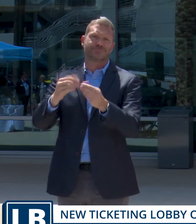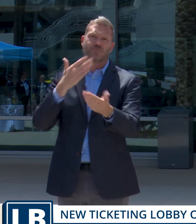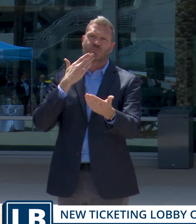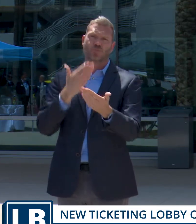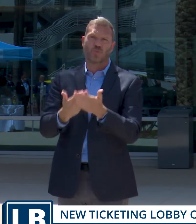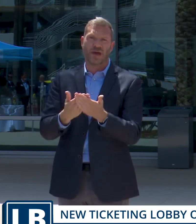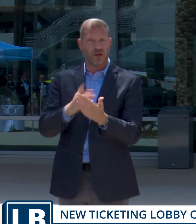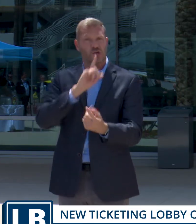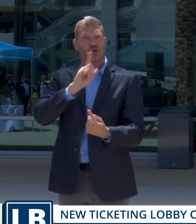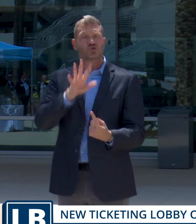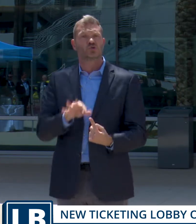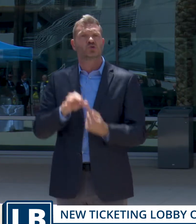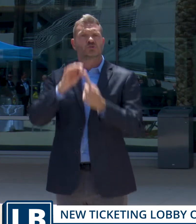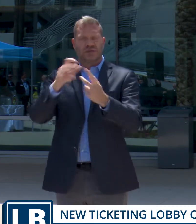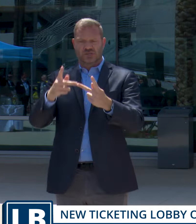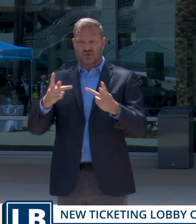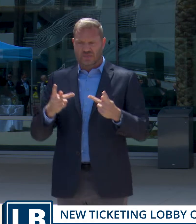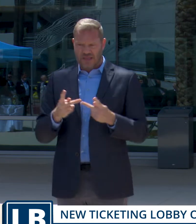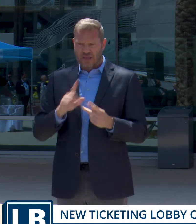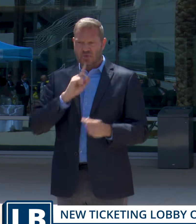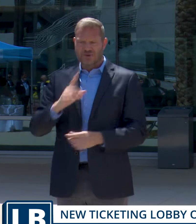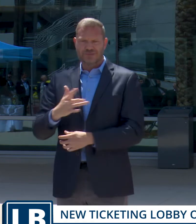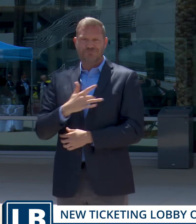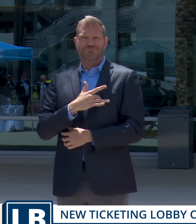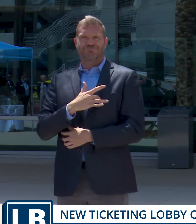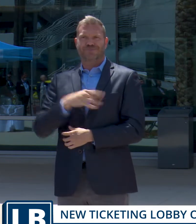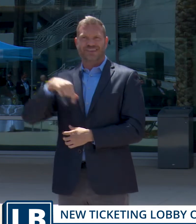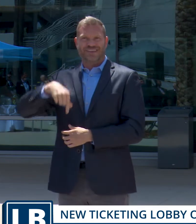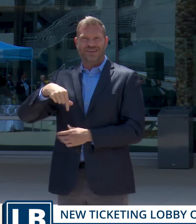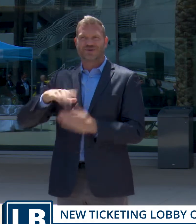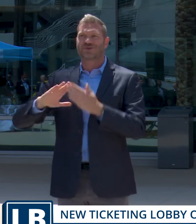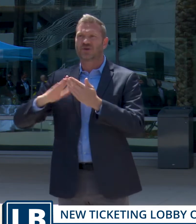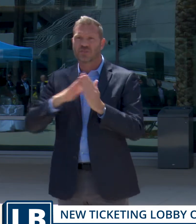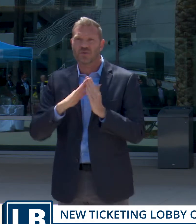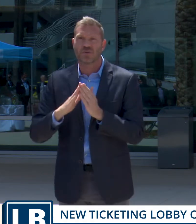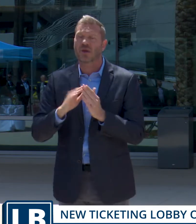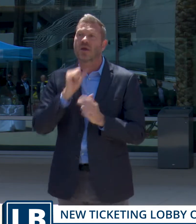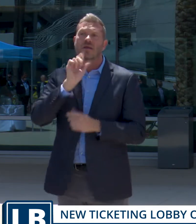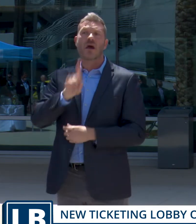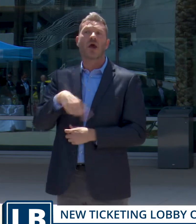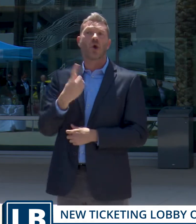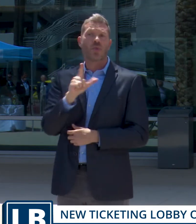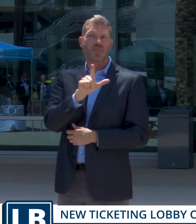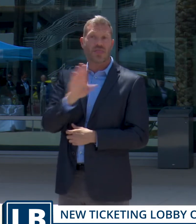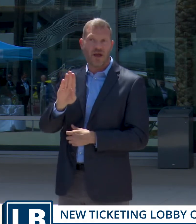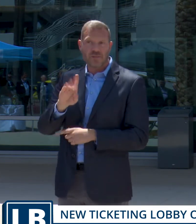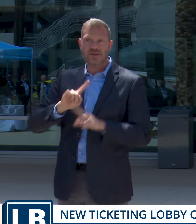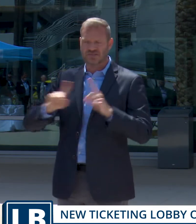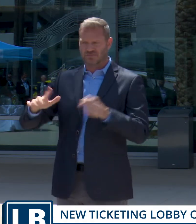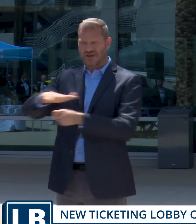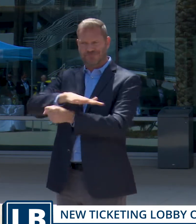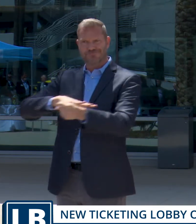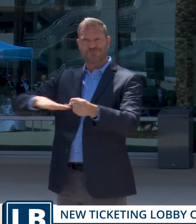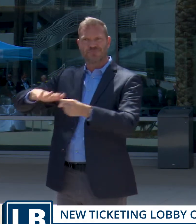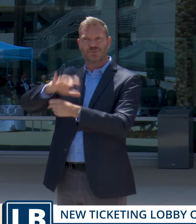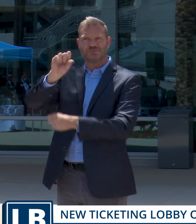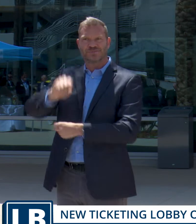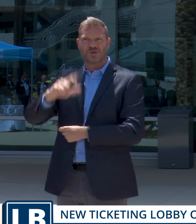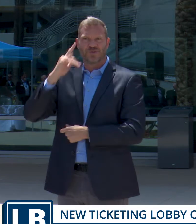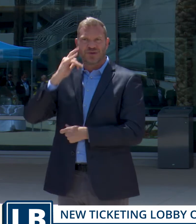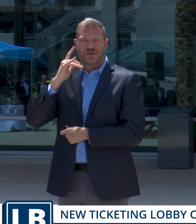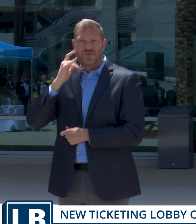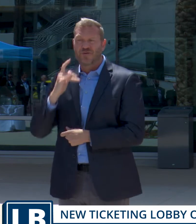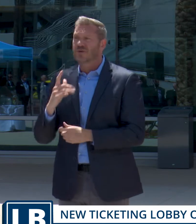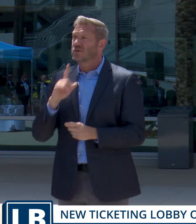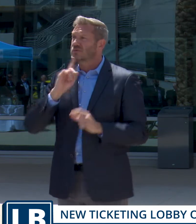special place, this airport in the hearts of our community, and that's not just the Long Beach community, that's the regional community. But it's so great